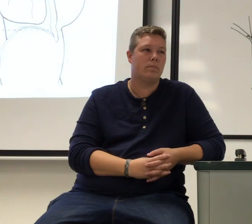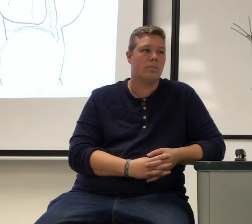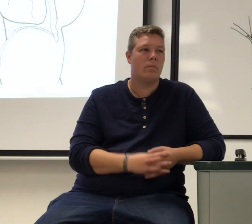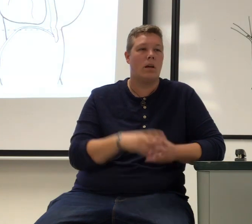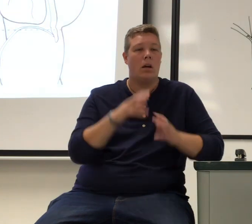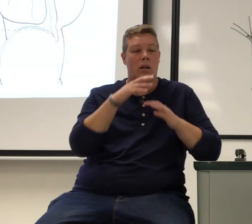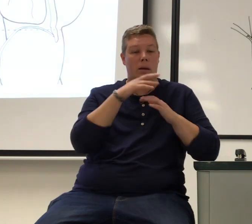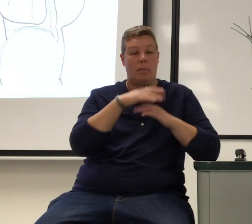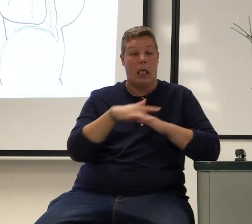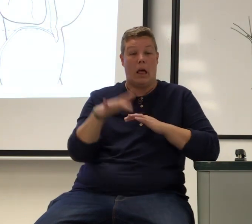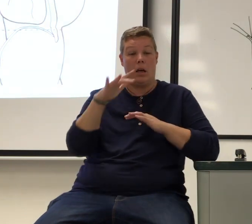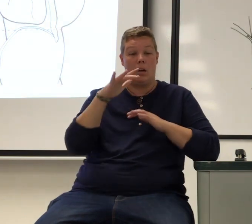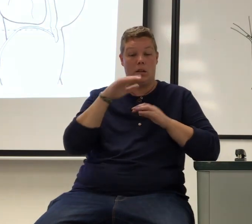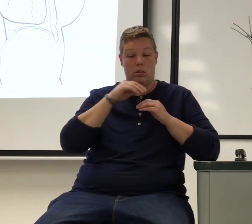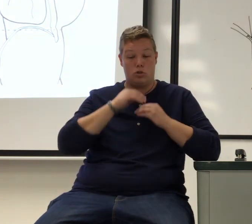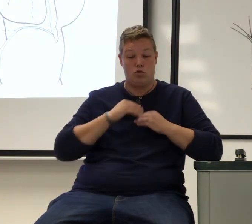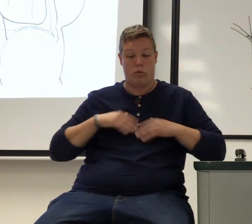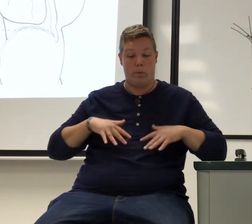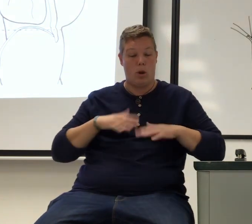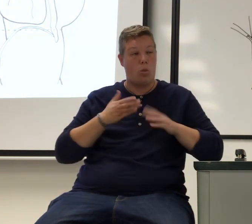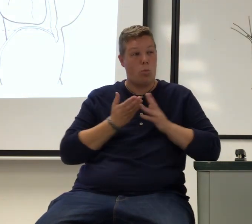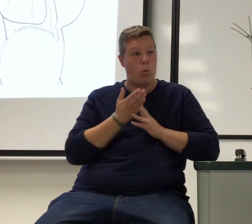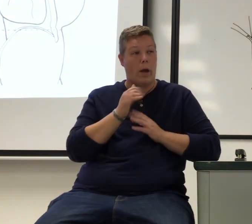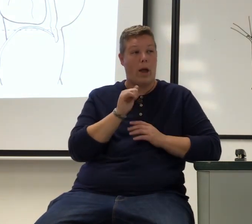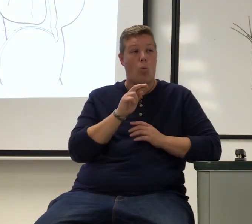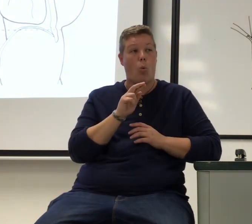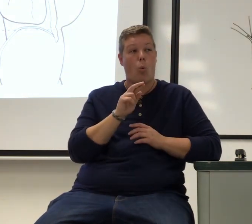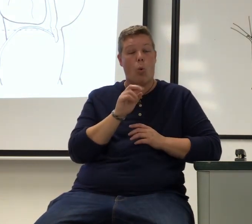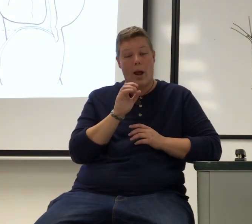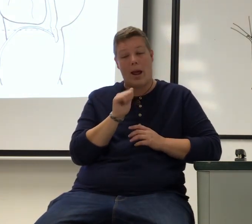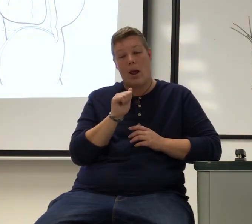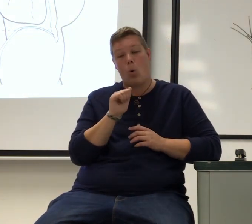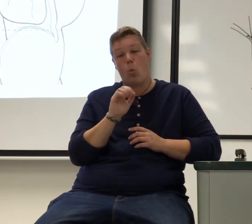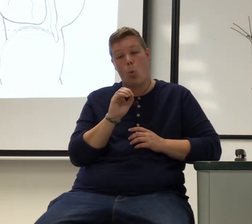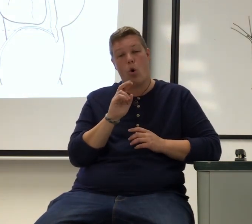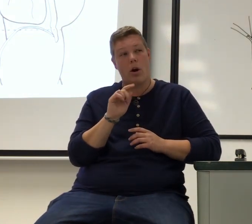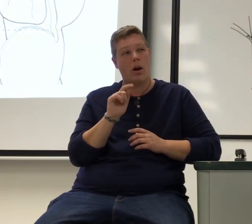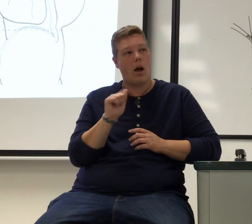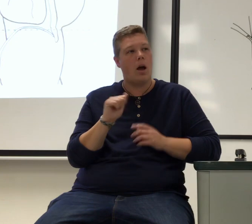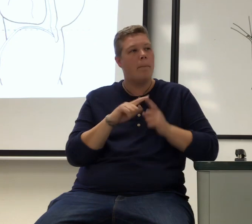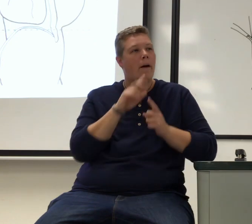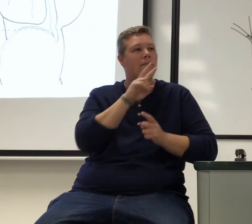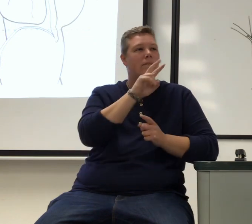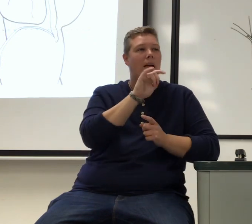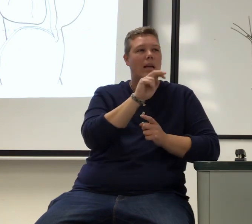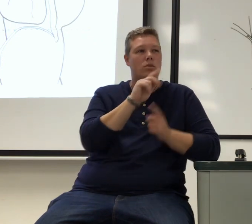Blood is distributed through the aorta, but veins have to collect blood after the